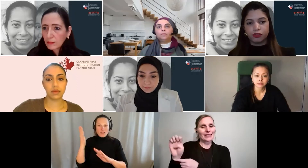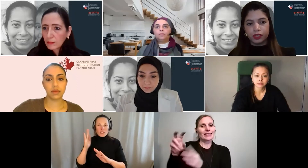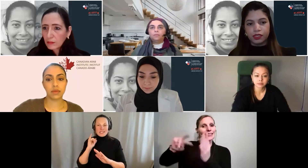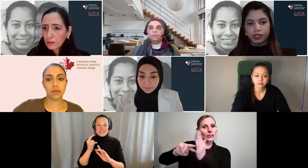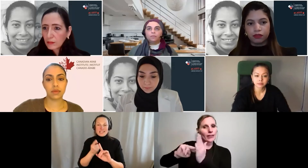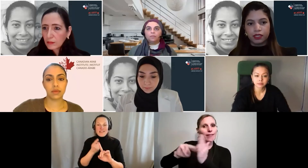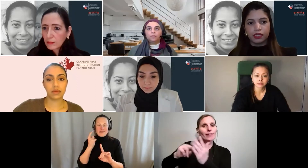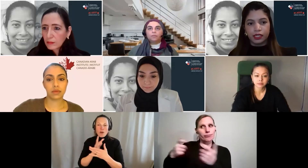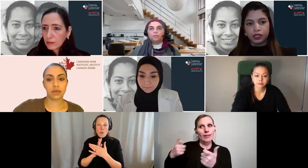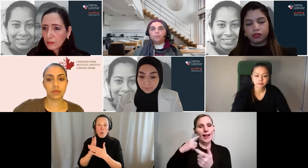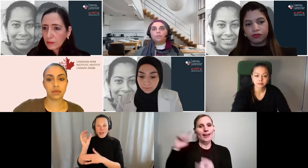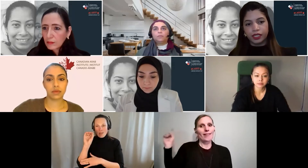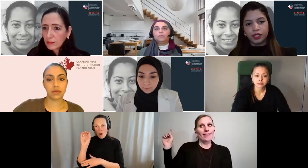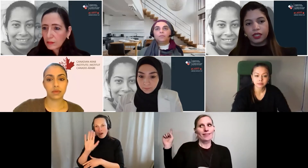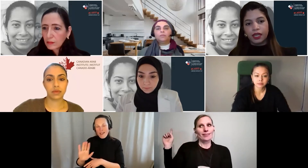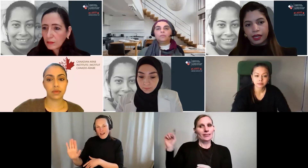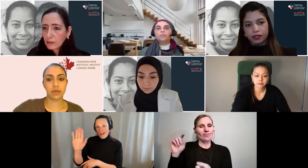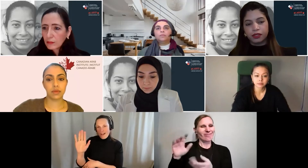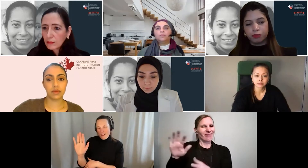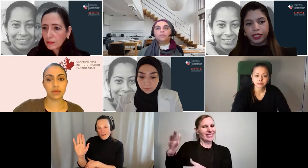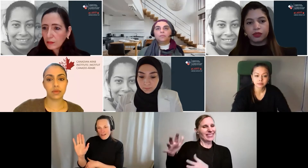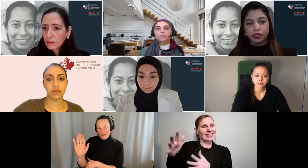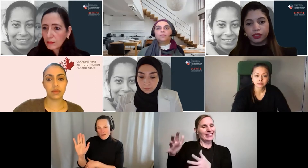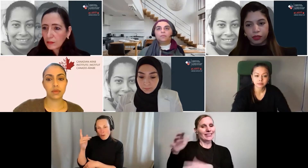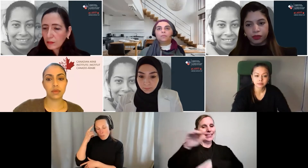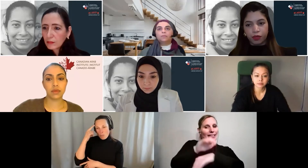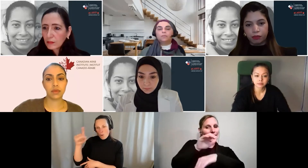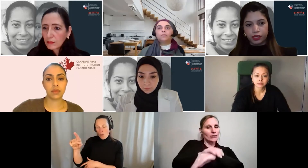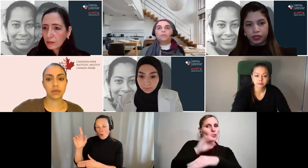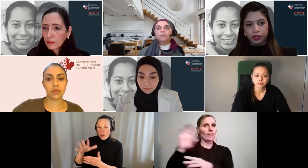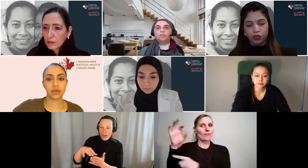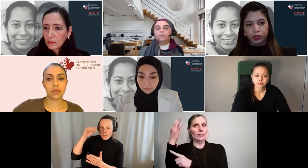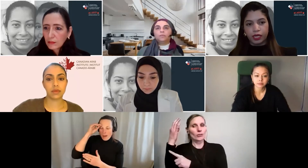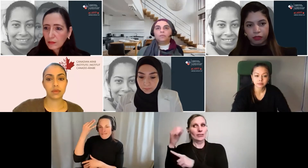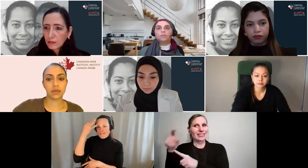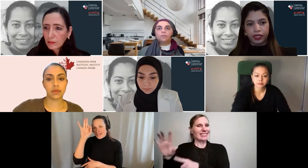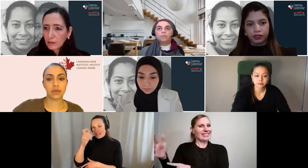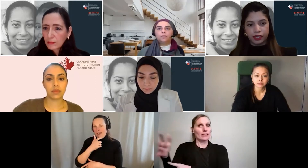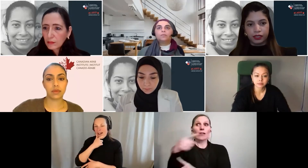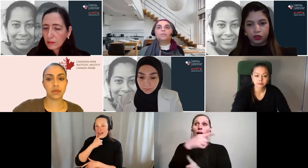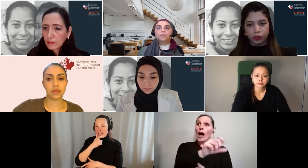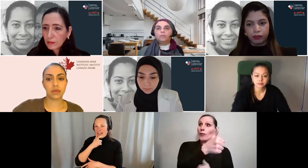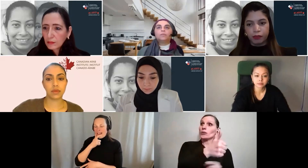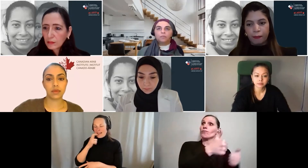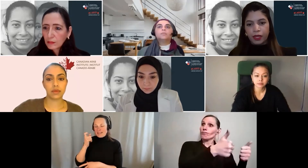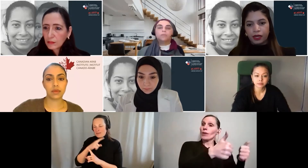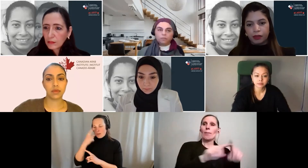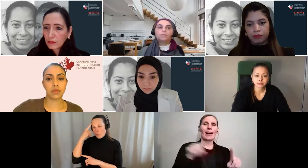lesser proficiency levels in English and French as compared to other immigrant populations, which amplified the need as